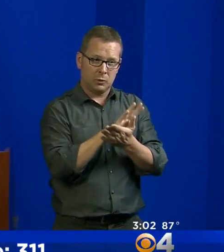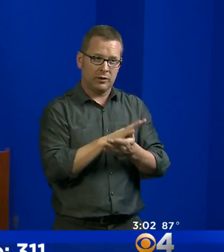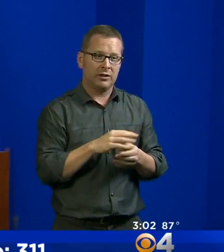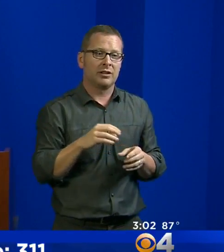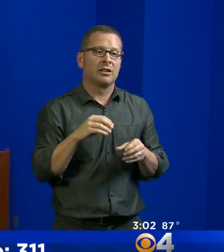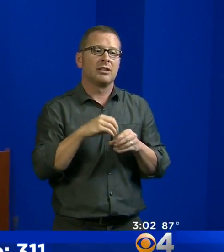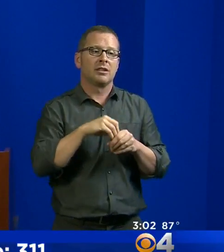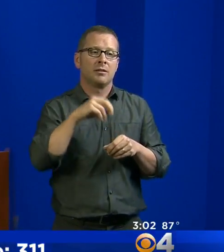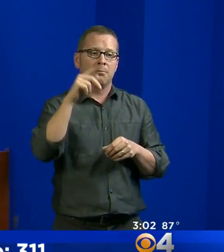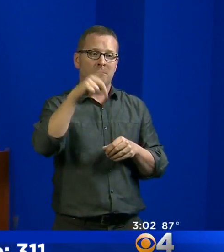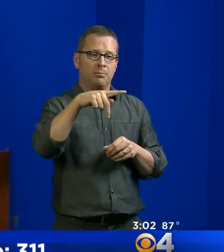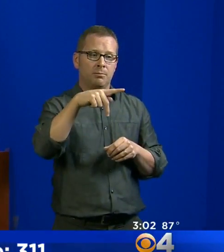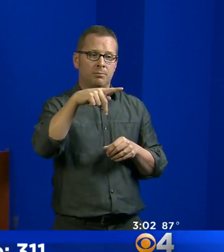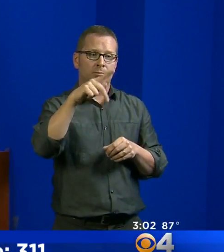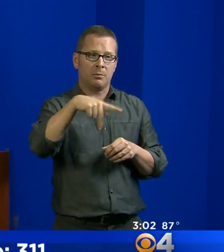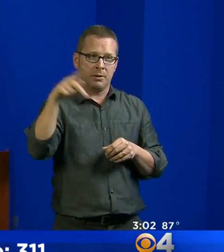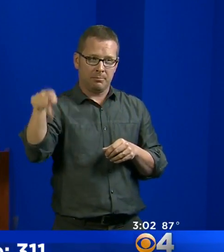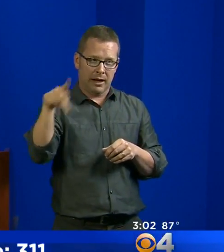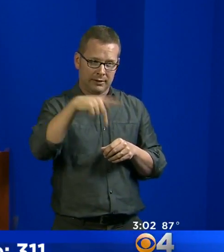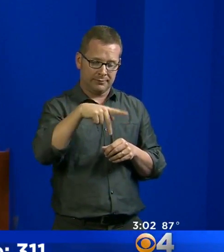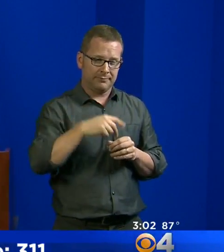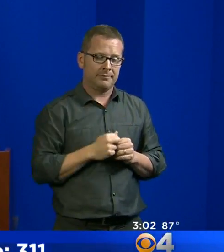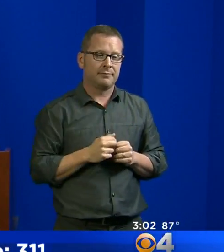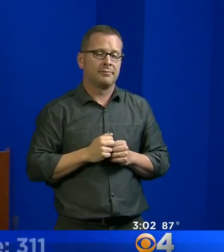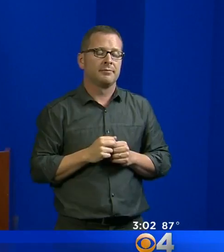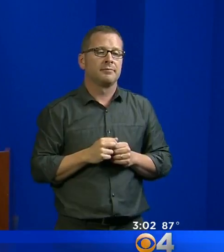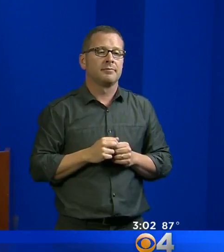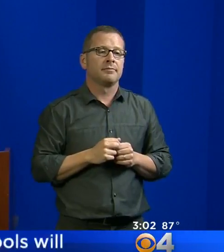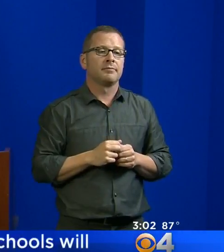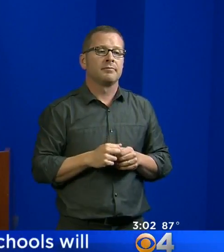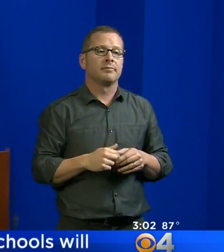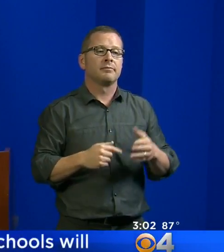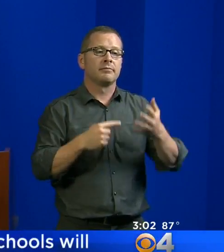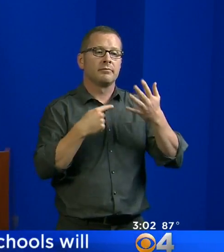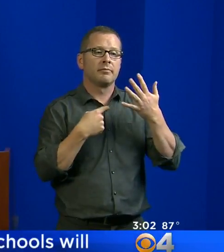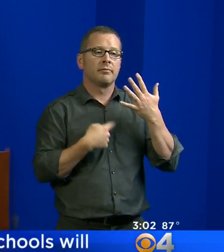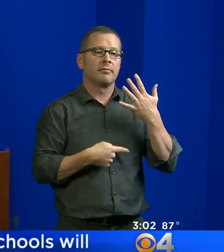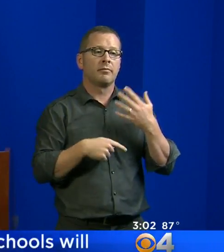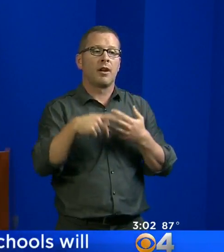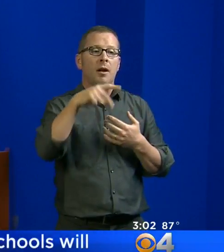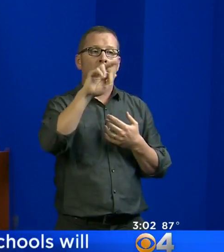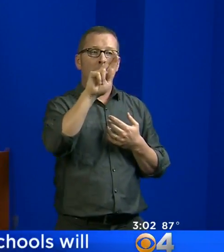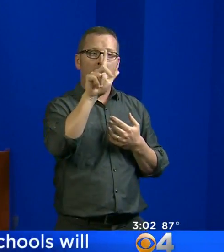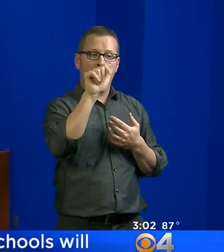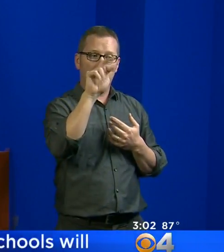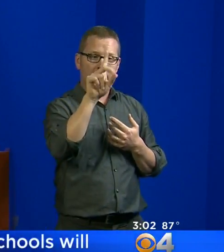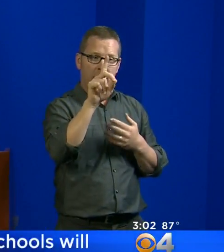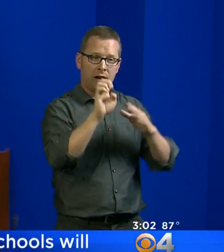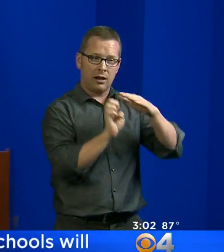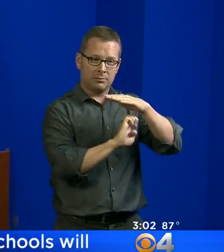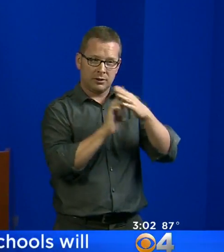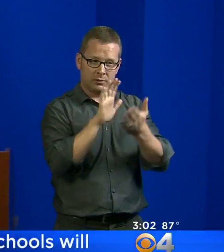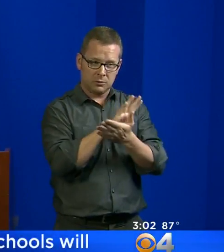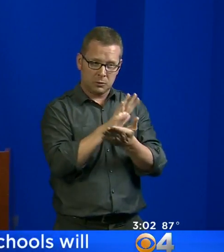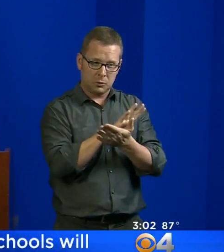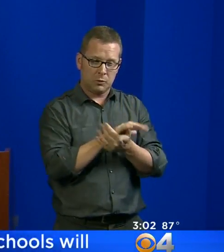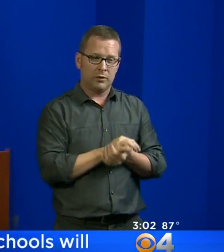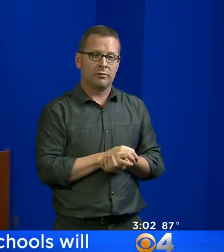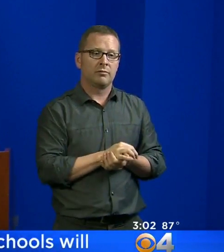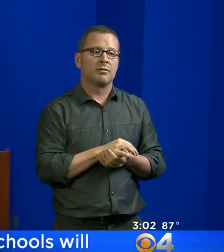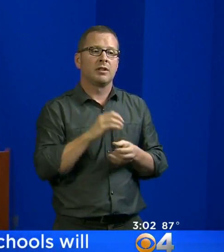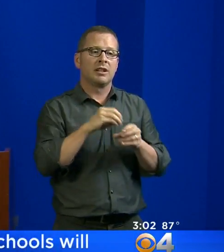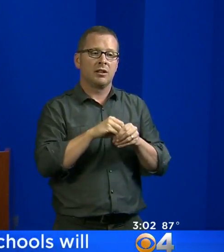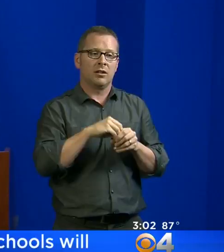Lauderdale Lakes. New Renaissance Middle School in Miramar. Everglades High